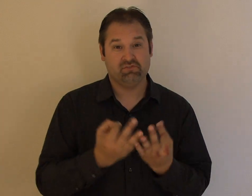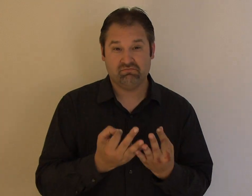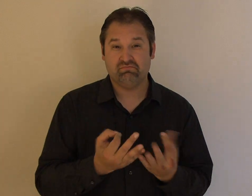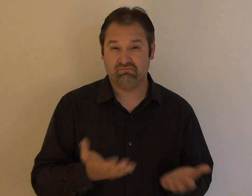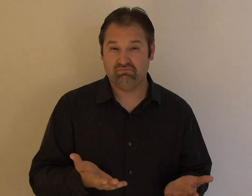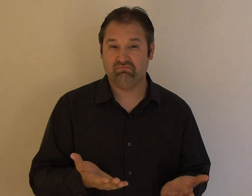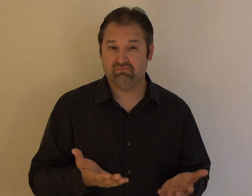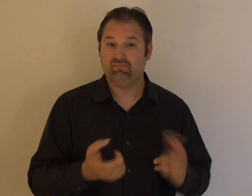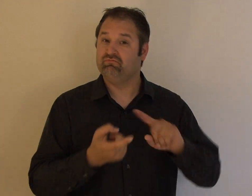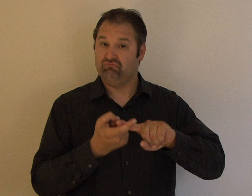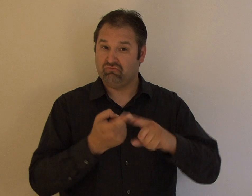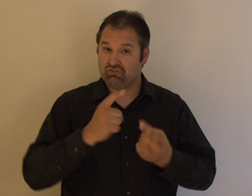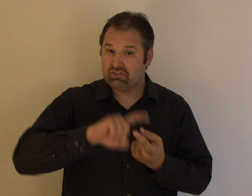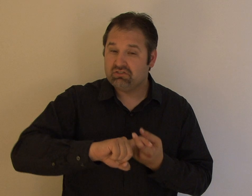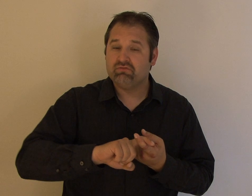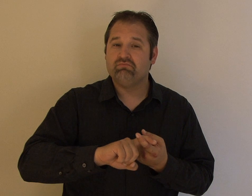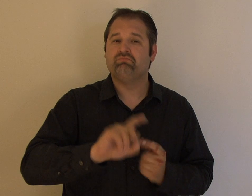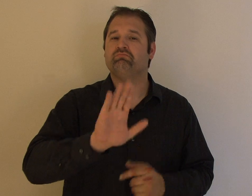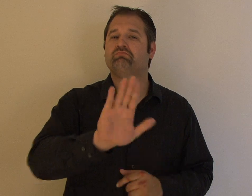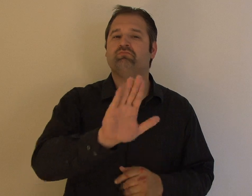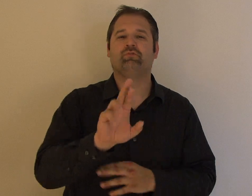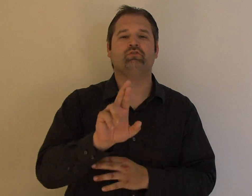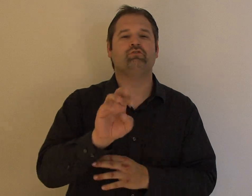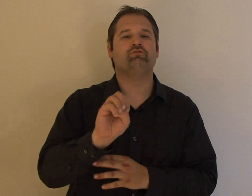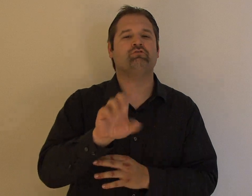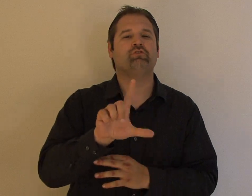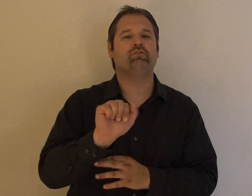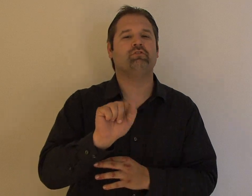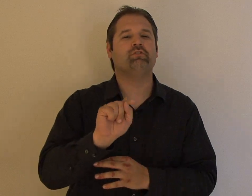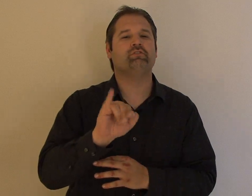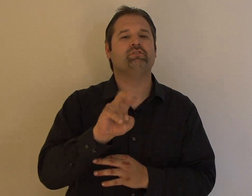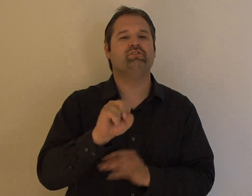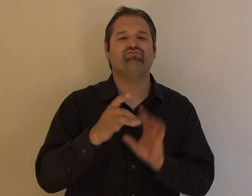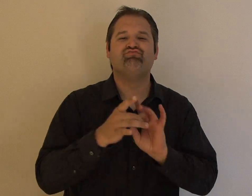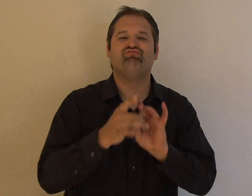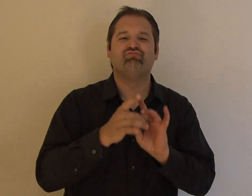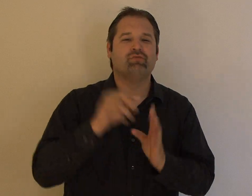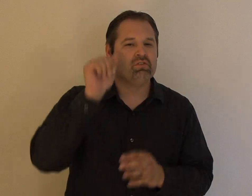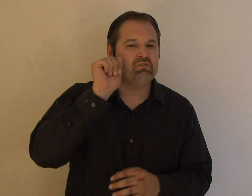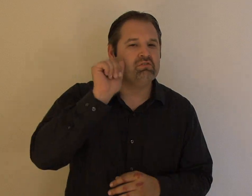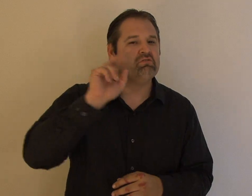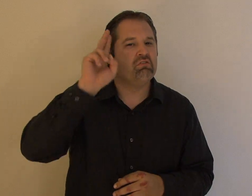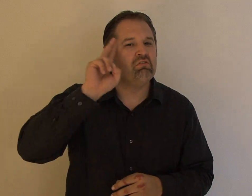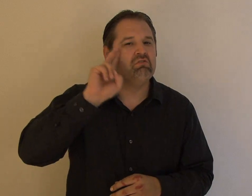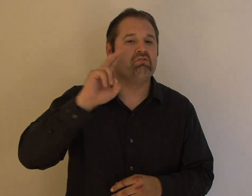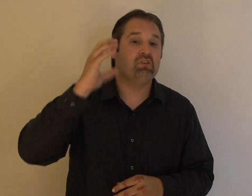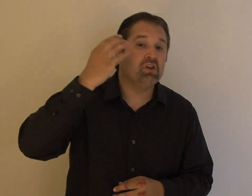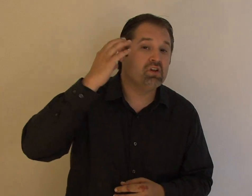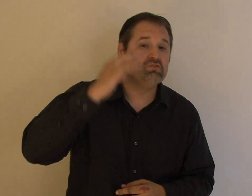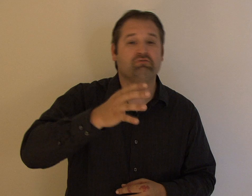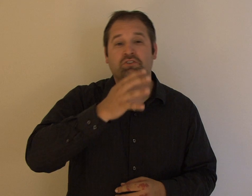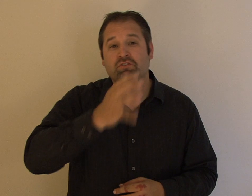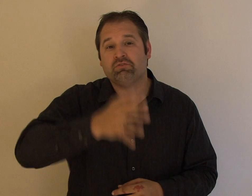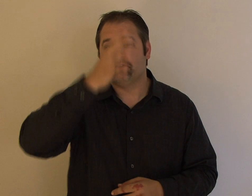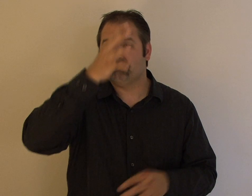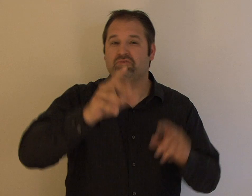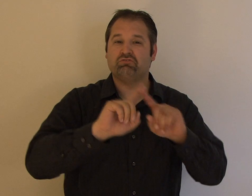relatives, aunts, uncles, cousins, grandparents, that whole network. Or